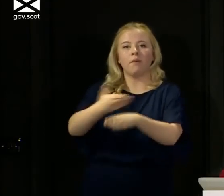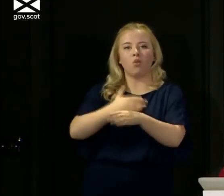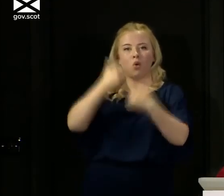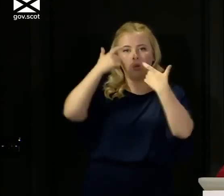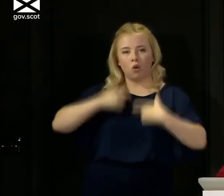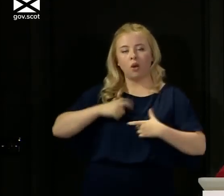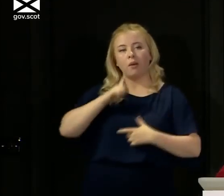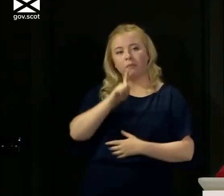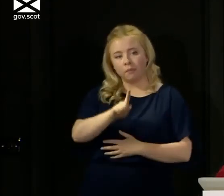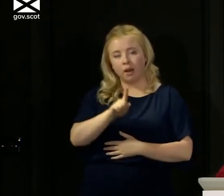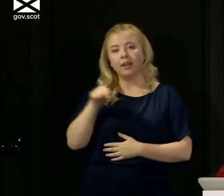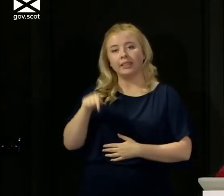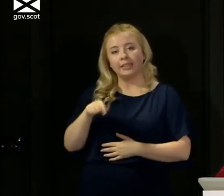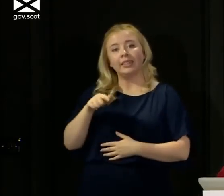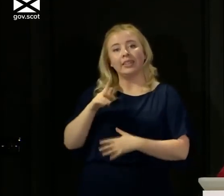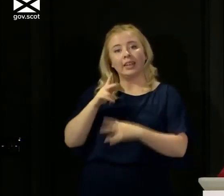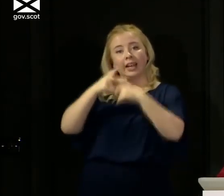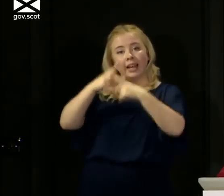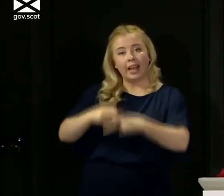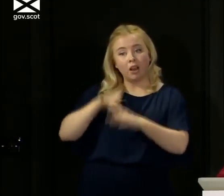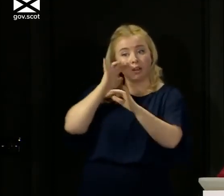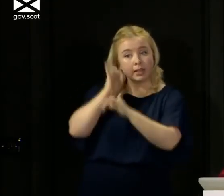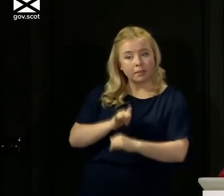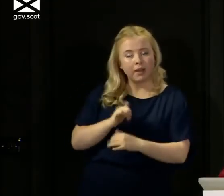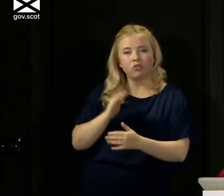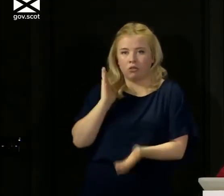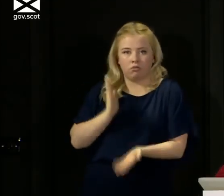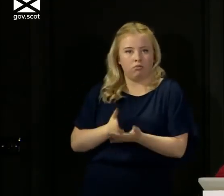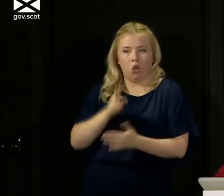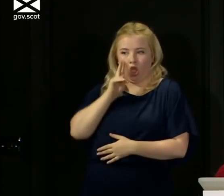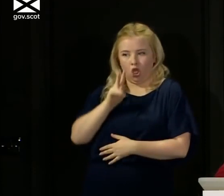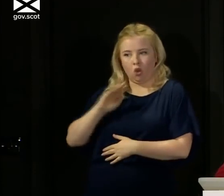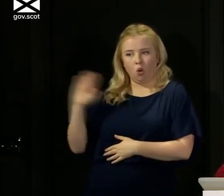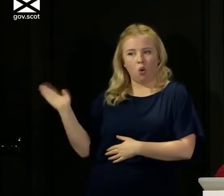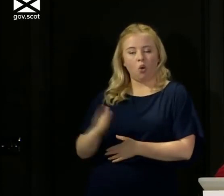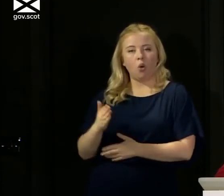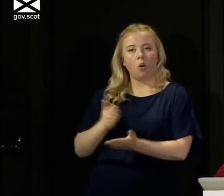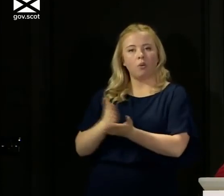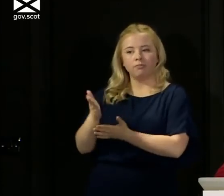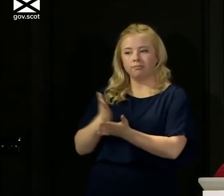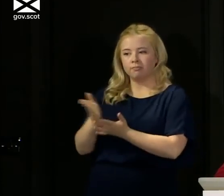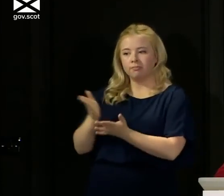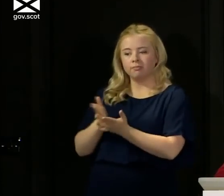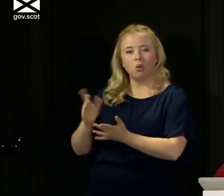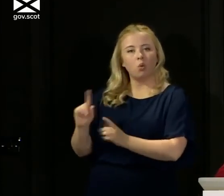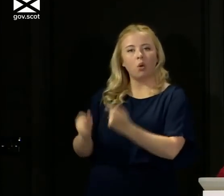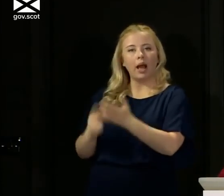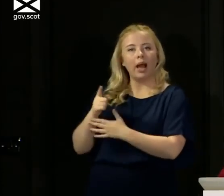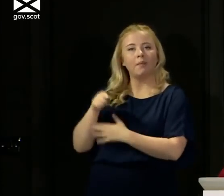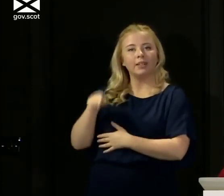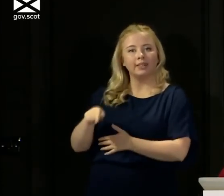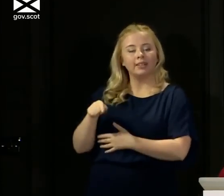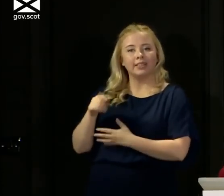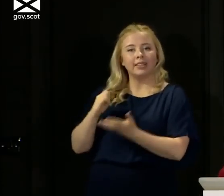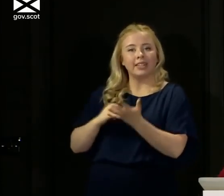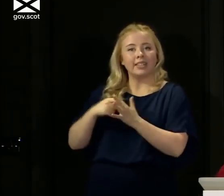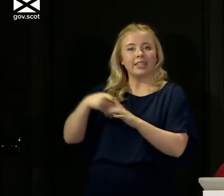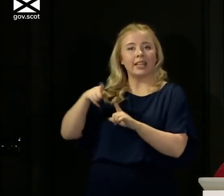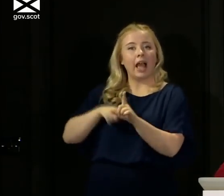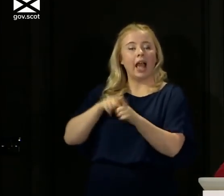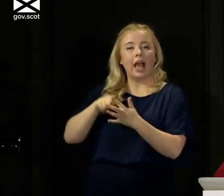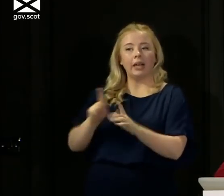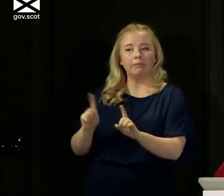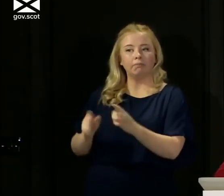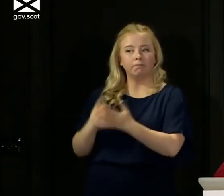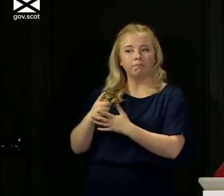although suffice to say that the care inspectorate is obviously looking at all aspects of what happened in this care home in order